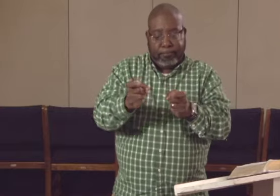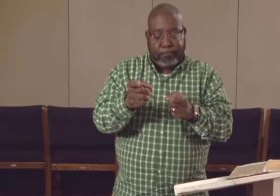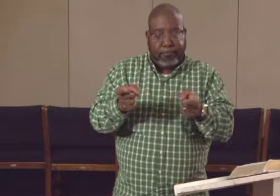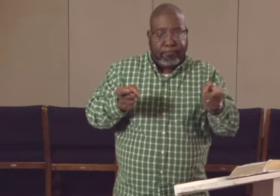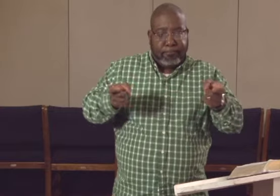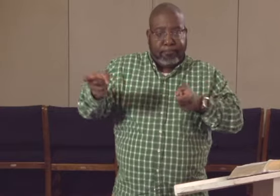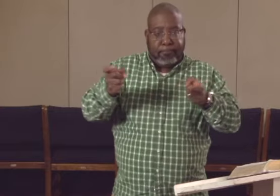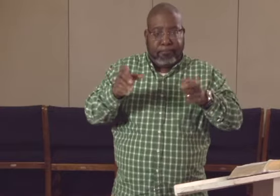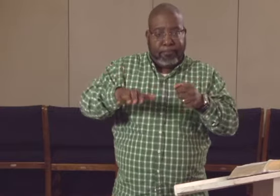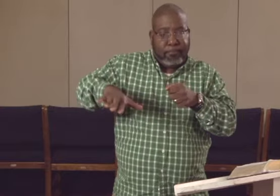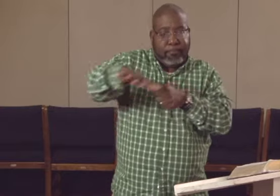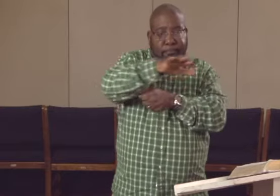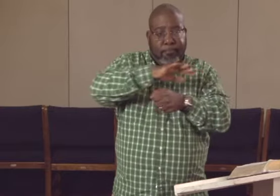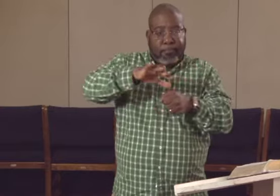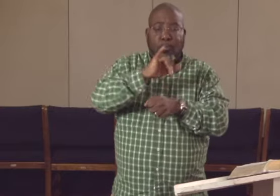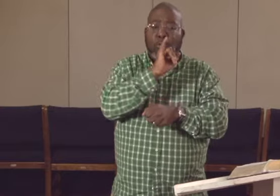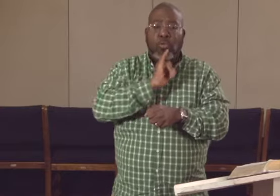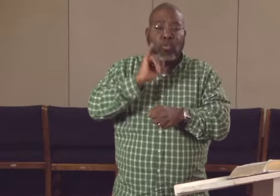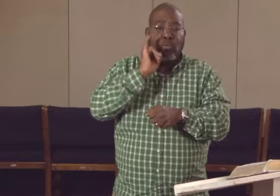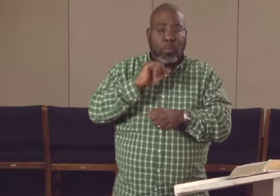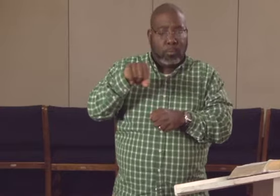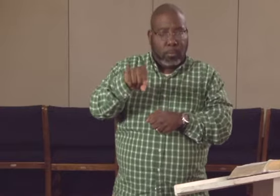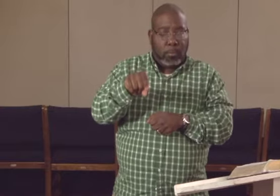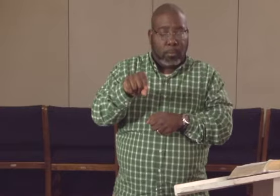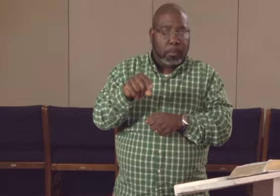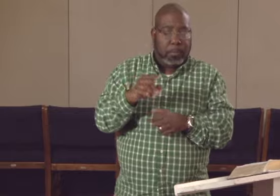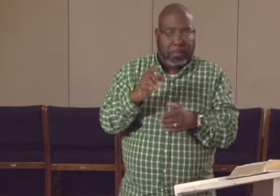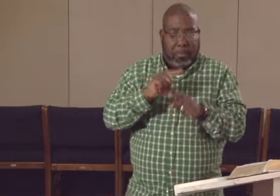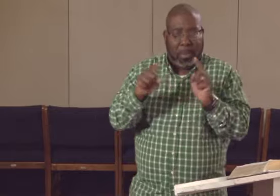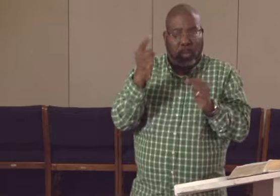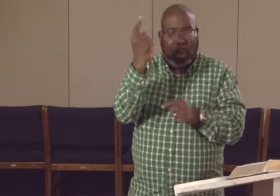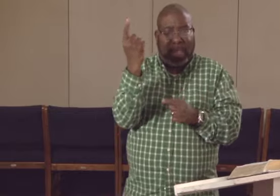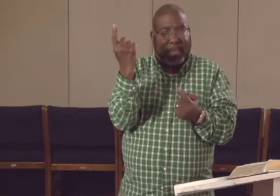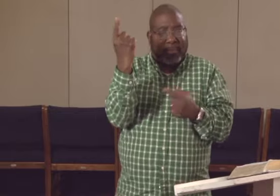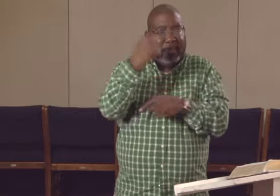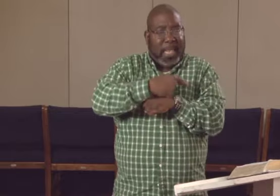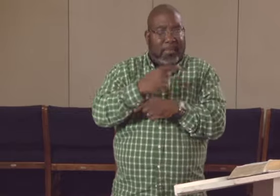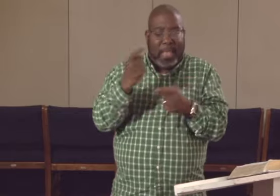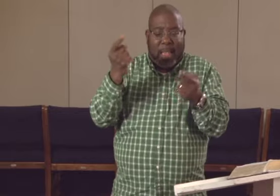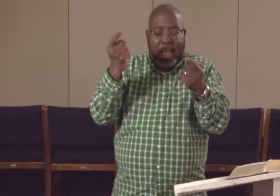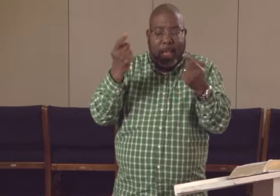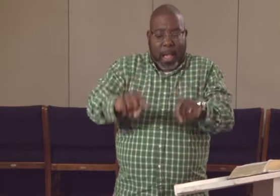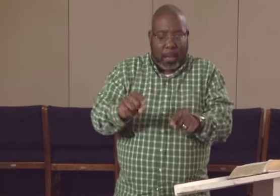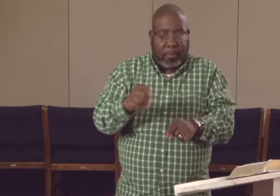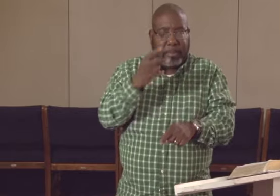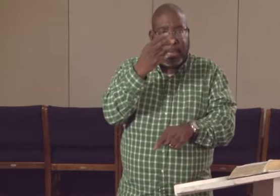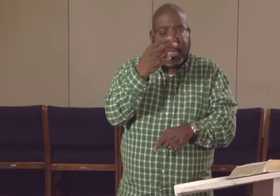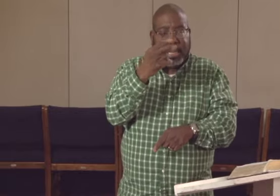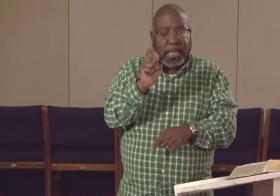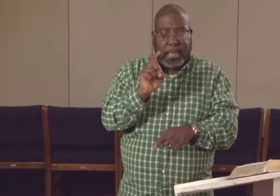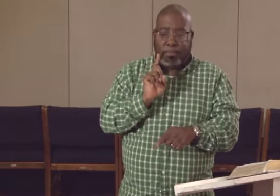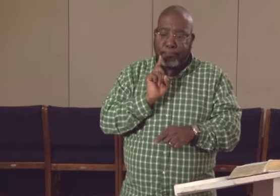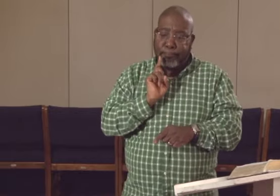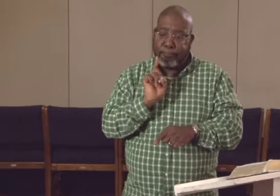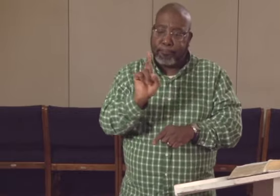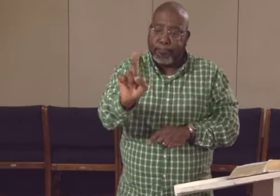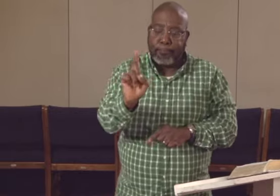of all of Israel, and he had control of all those people of Israel. But one day, as he